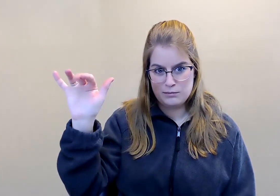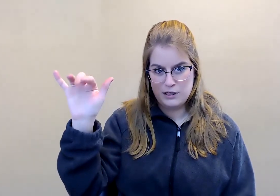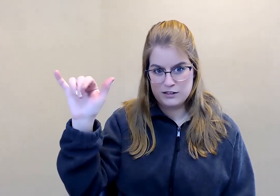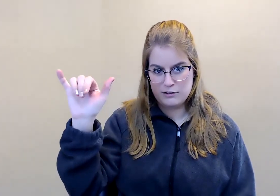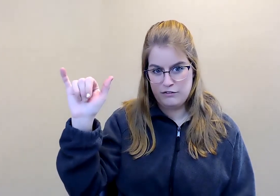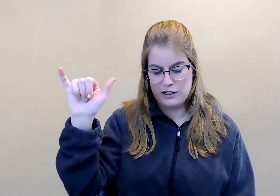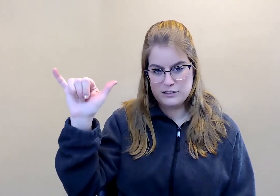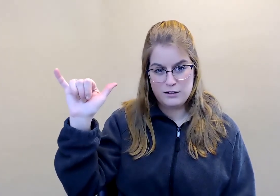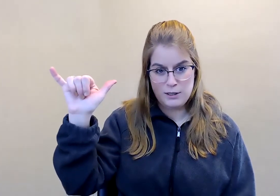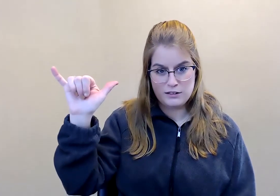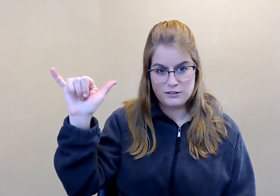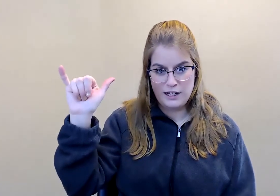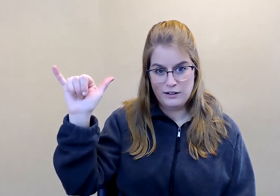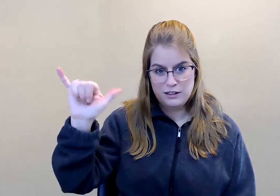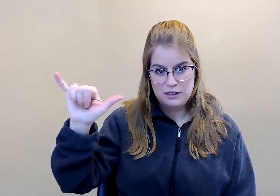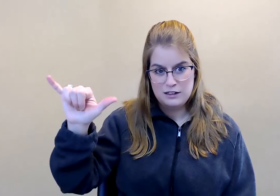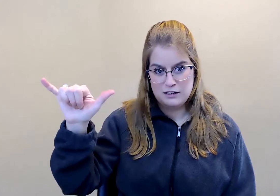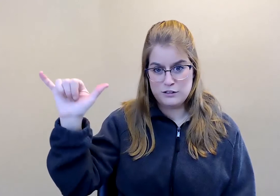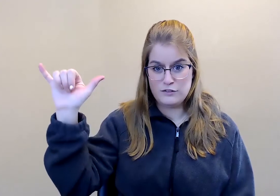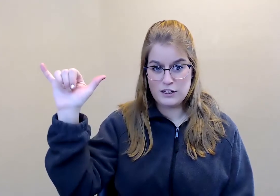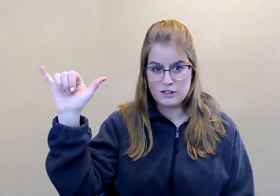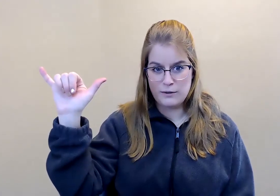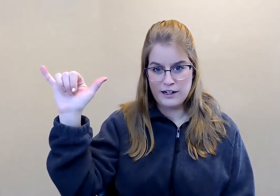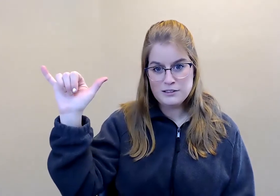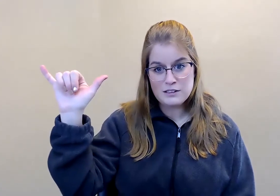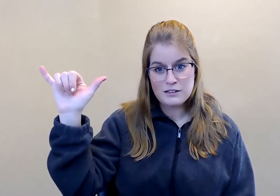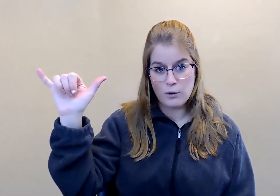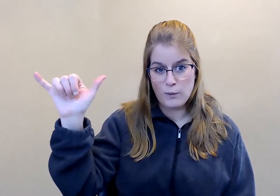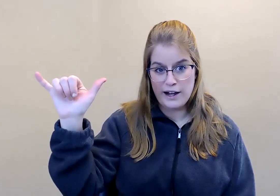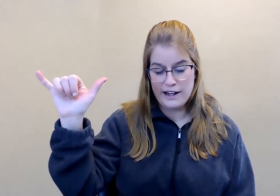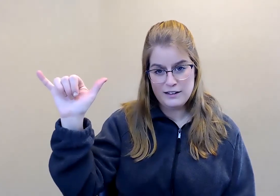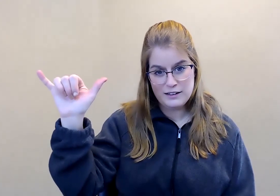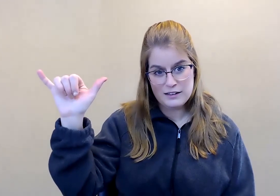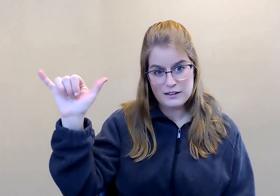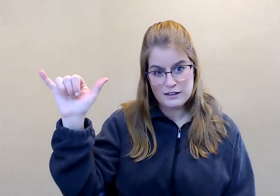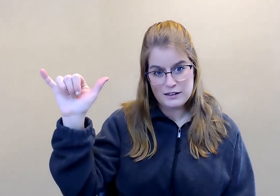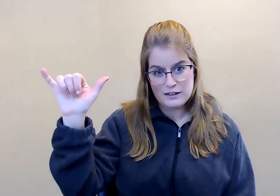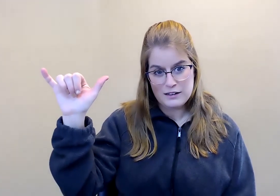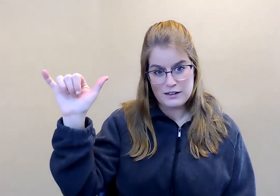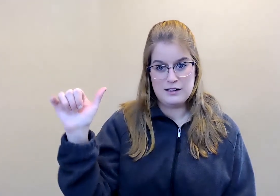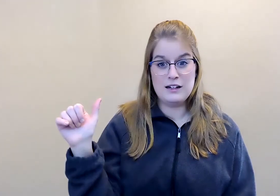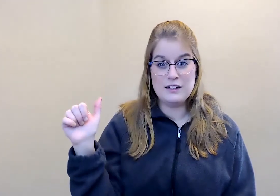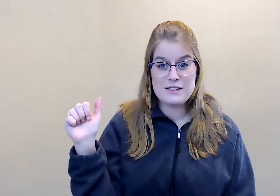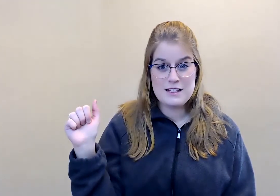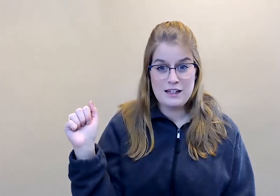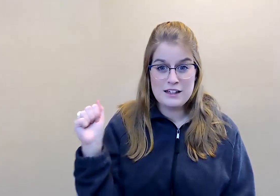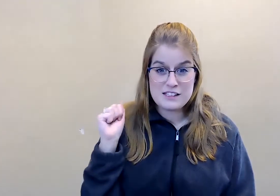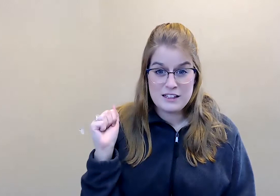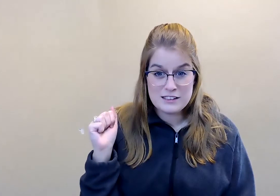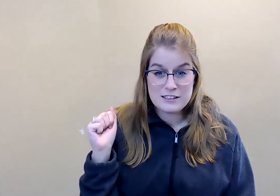these three fingers in the middle go down, these two fingers go out, Y. And then Z is the easiest